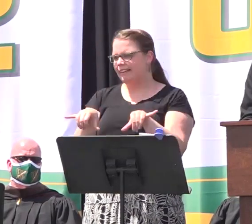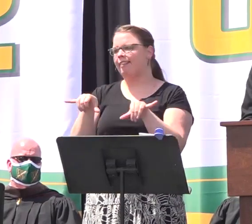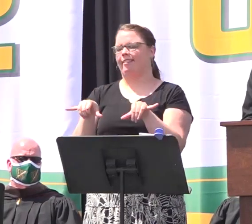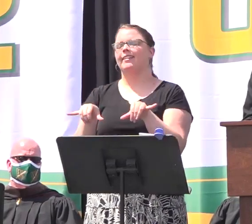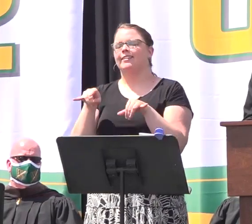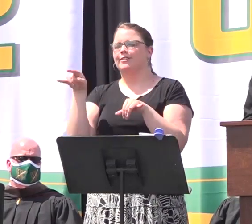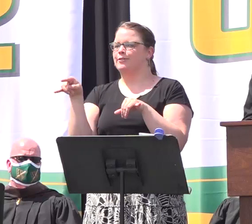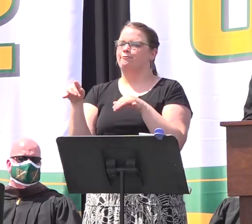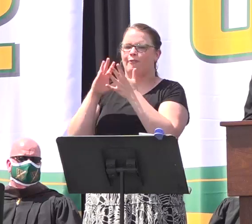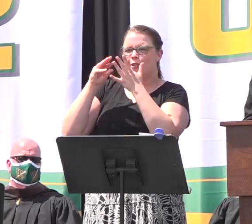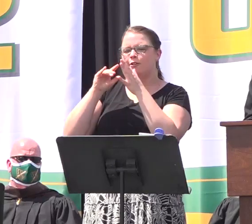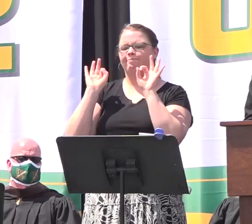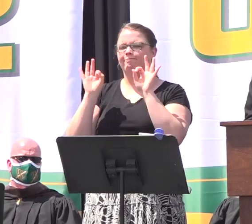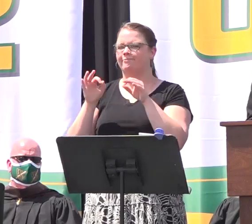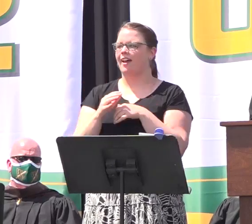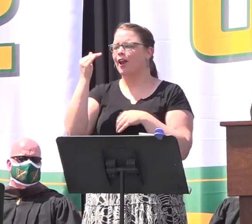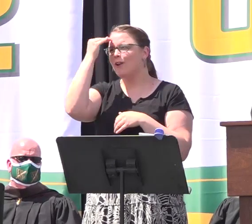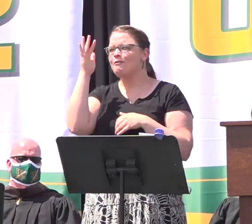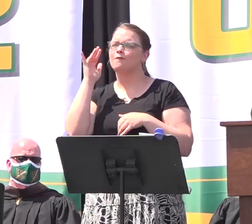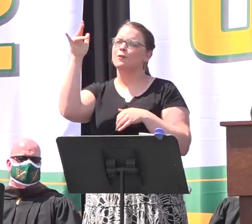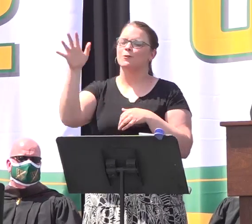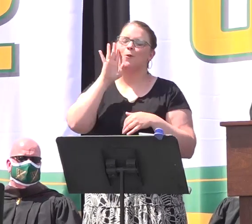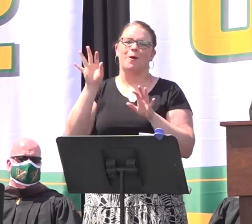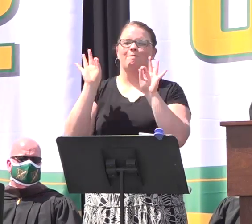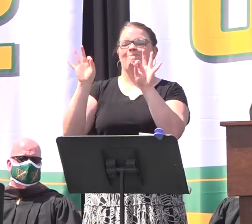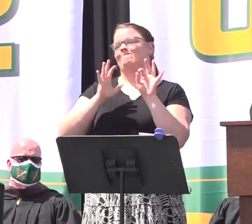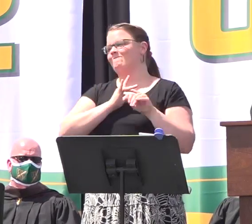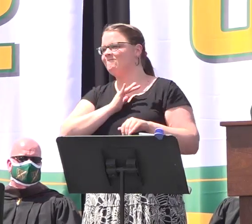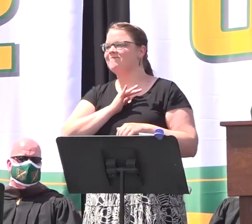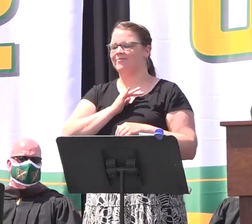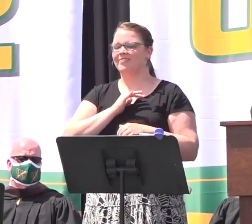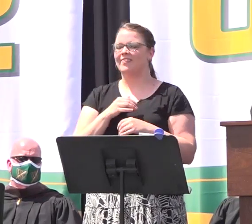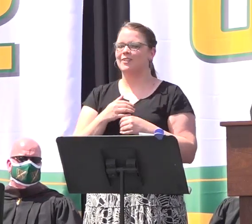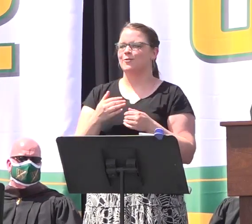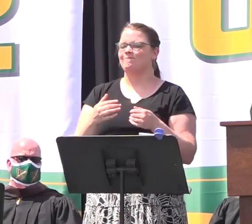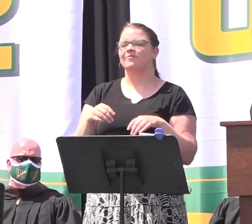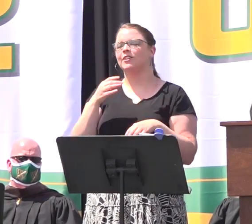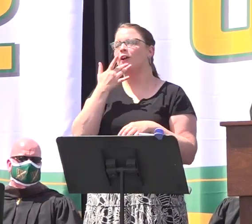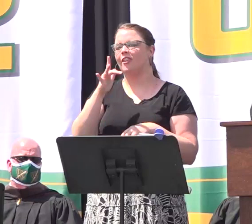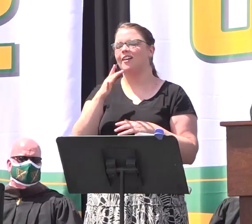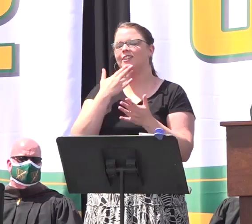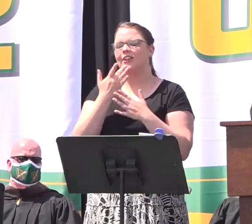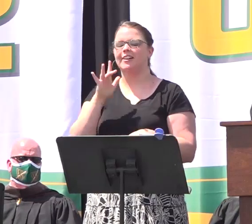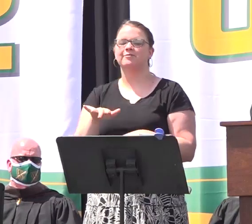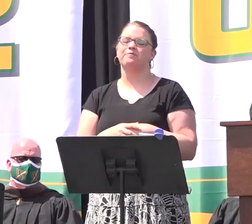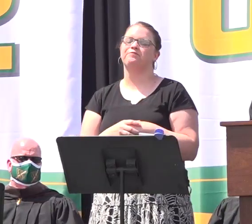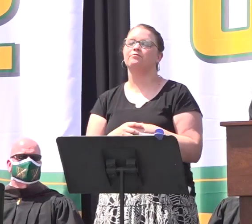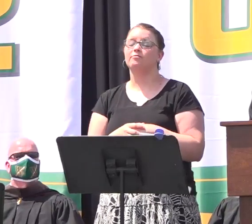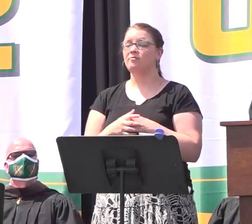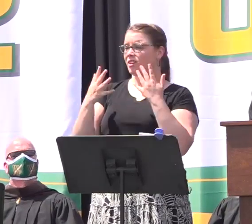looking ahead of you. And we wish you luck, wish you success. I'd like to tell you briefly some of the things I've learned over the